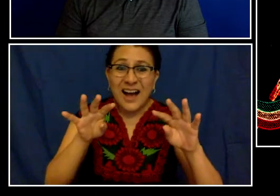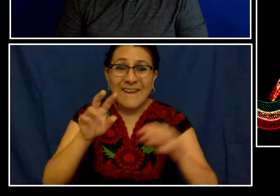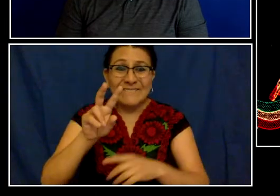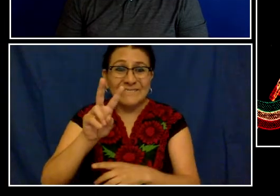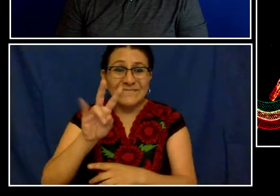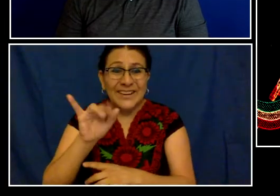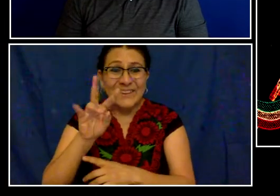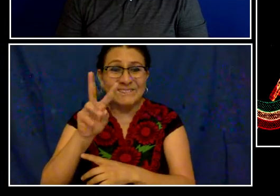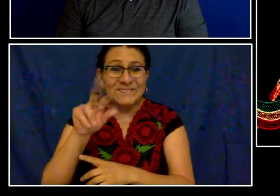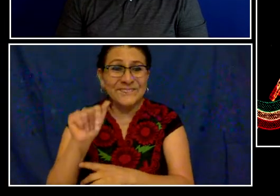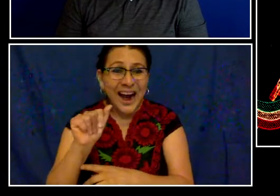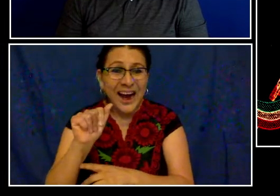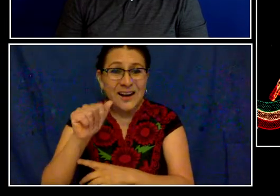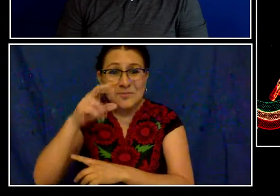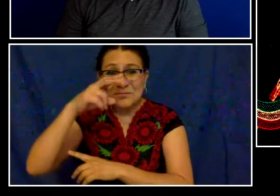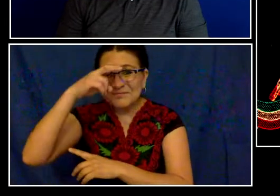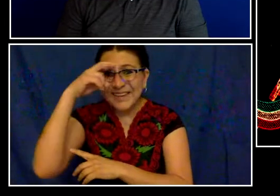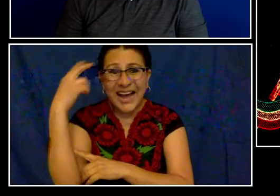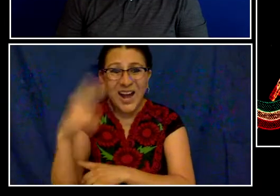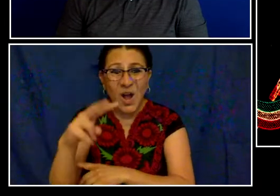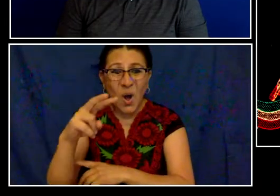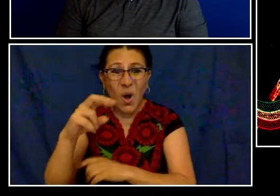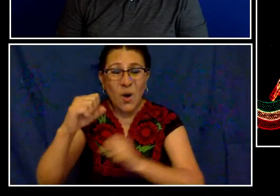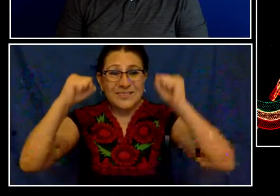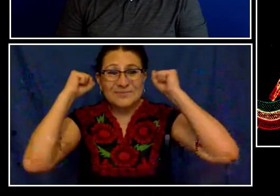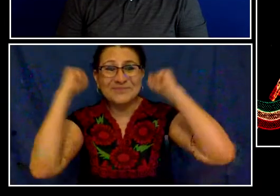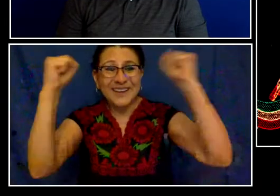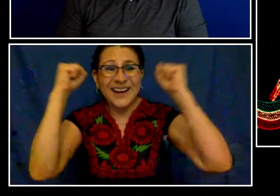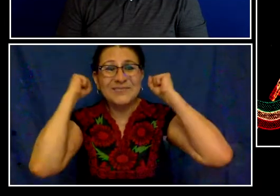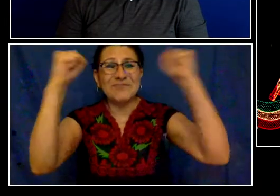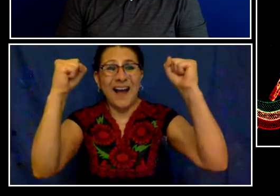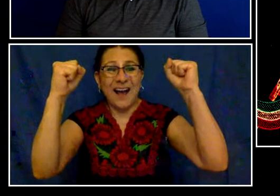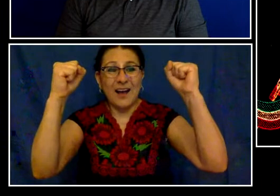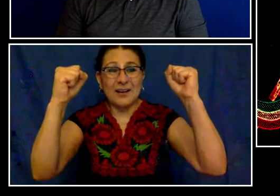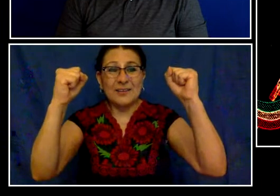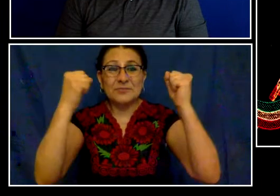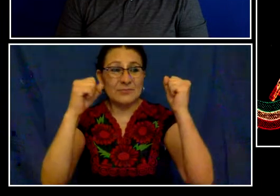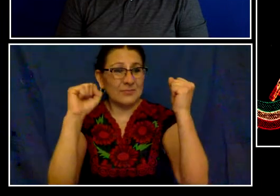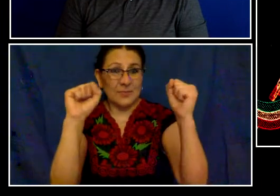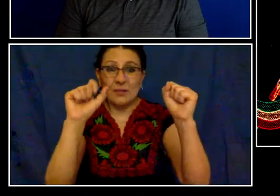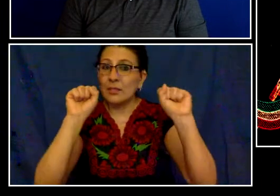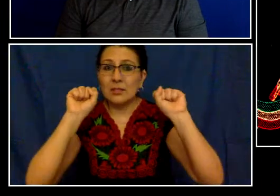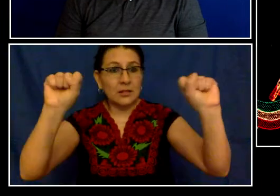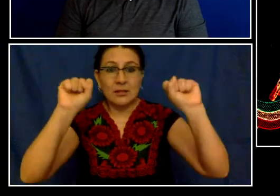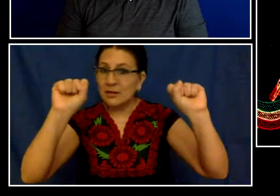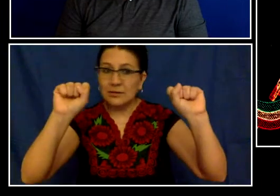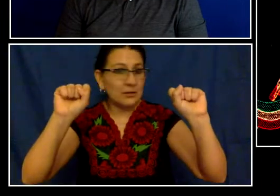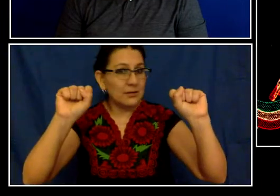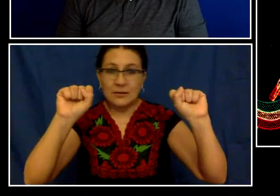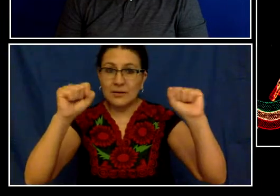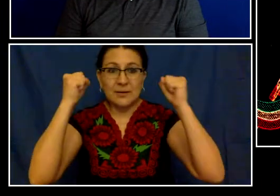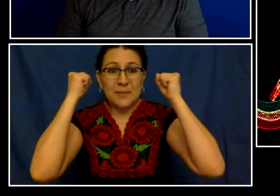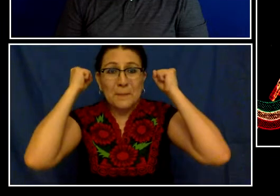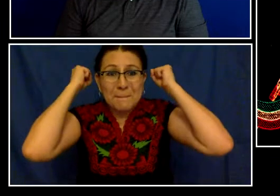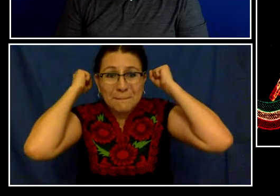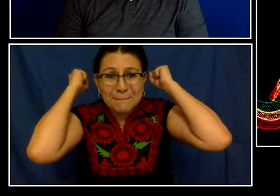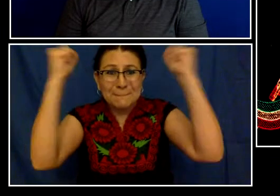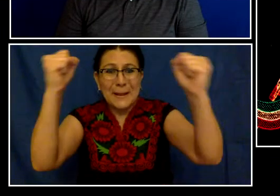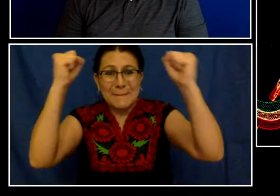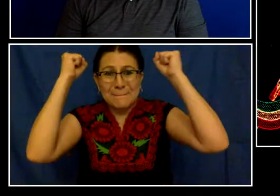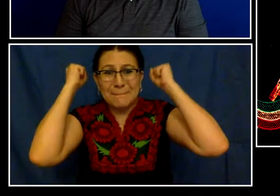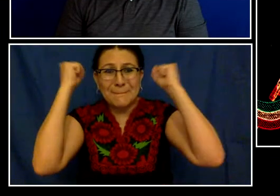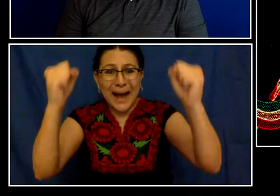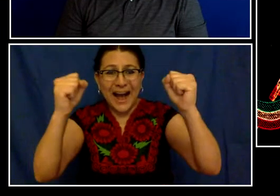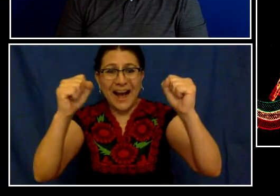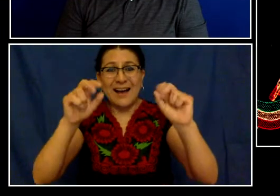battle. People would look and they would say, "Viva Mexico! Celebrate!" They would be so happy. It